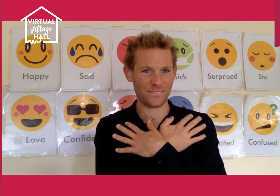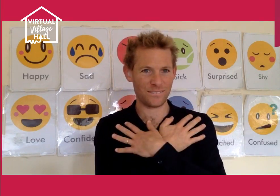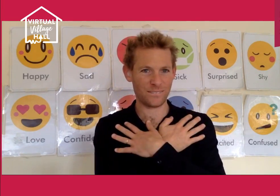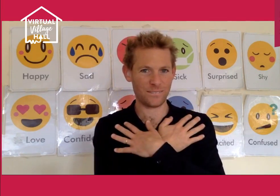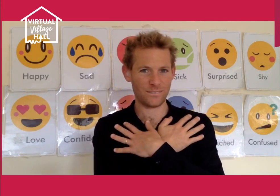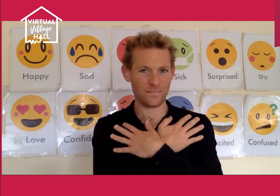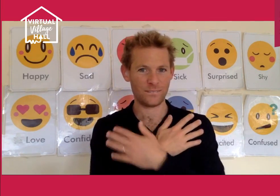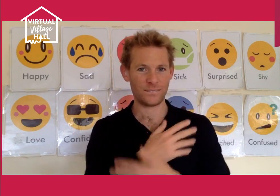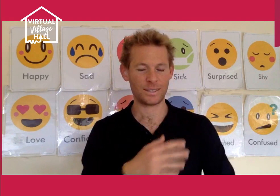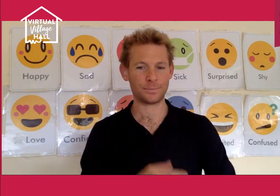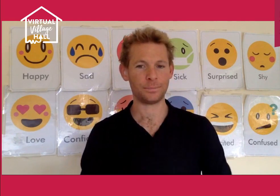love.